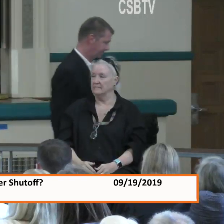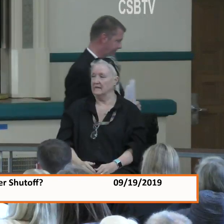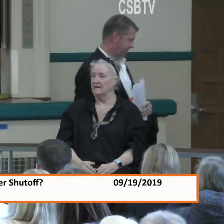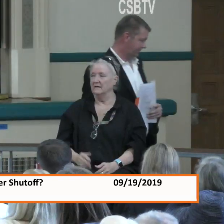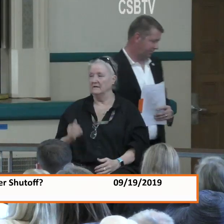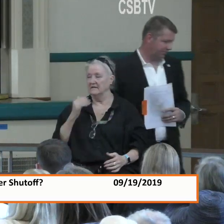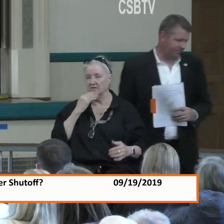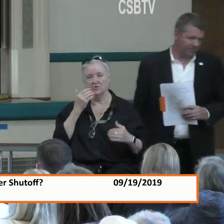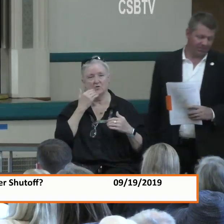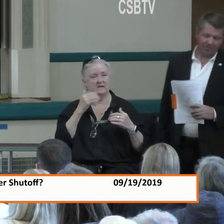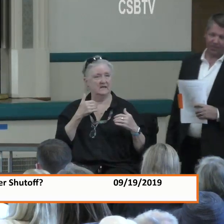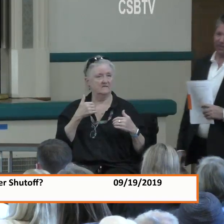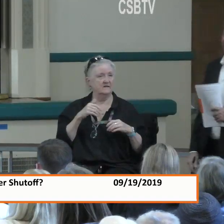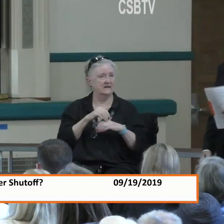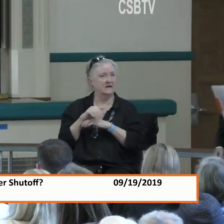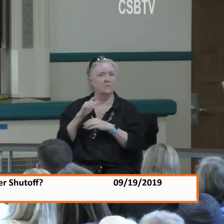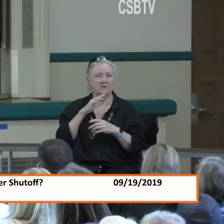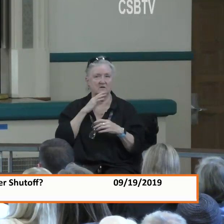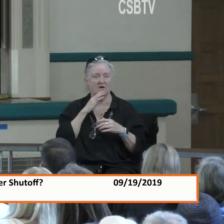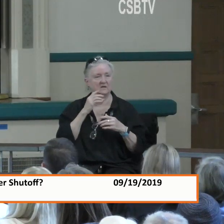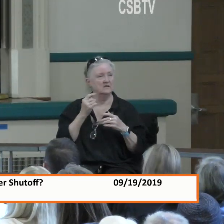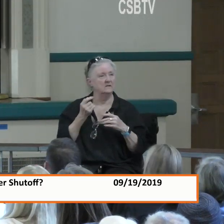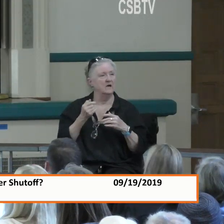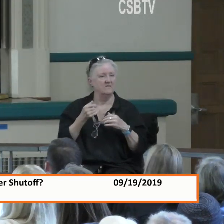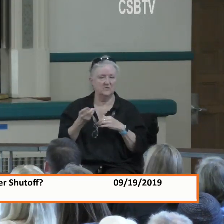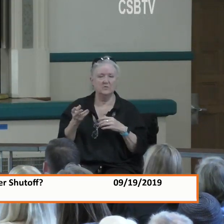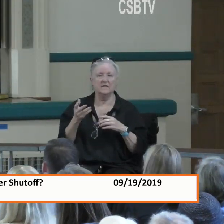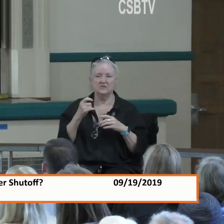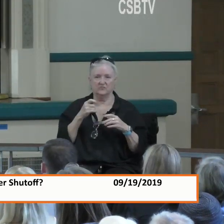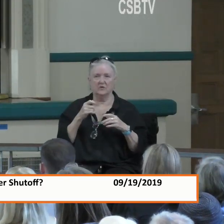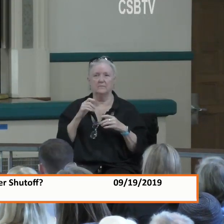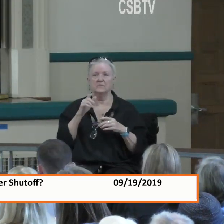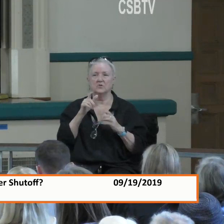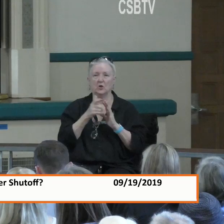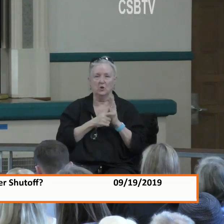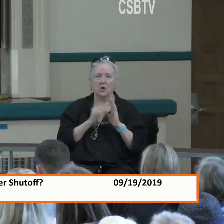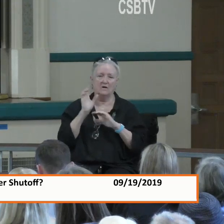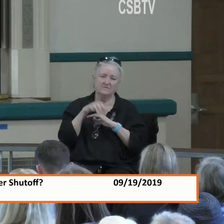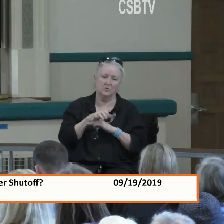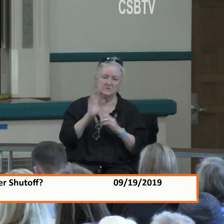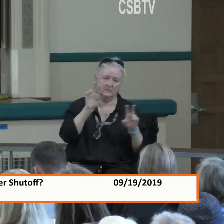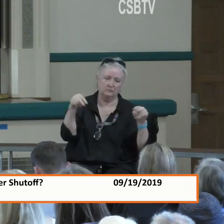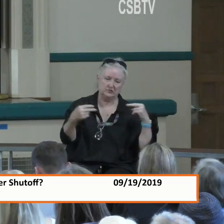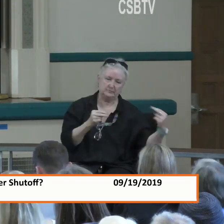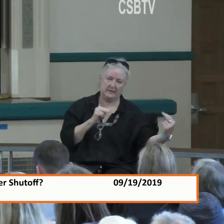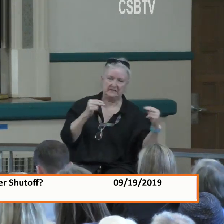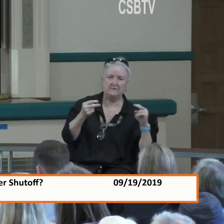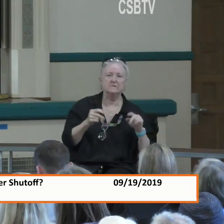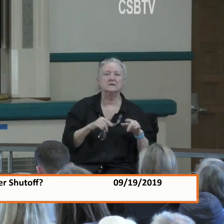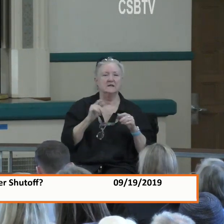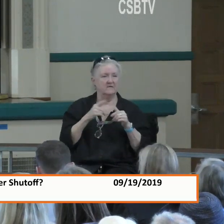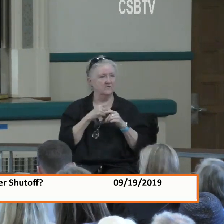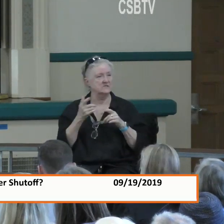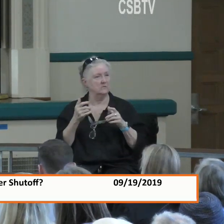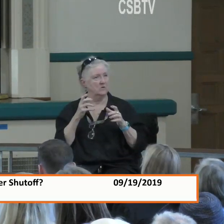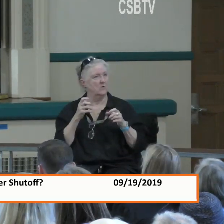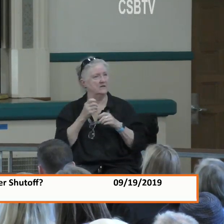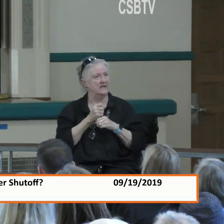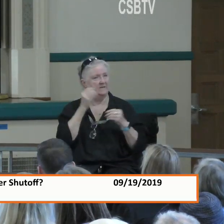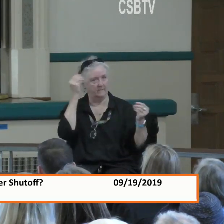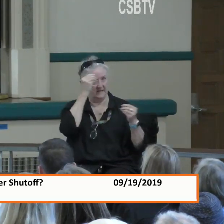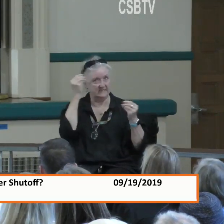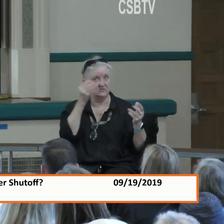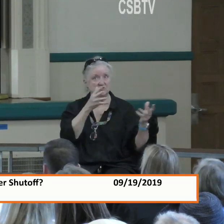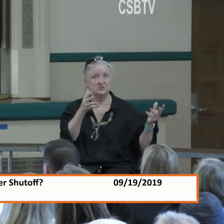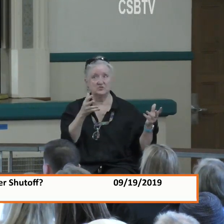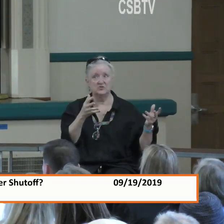Thank you. Good evening. So I just want to talk about a few things from the law enforcement perspective. And I think the first thing is that we want to get the message out